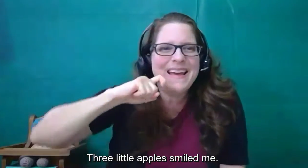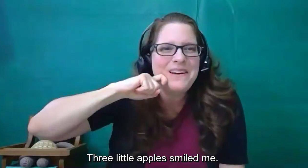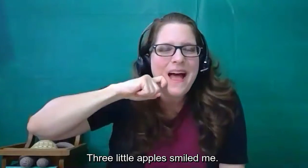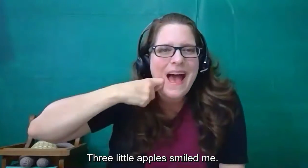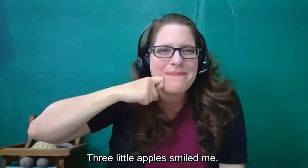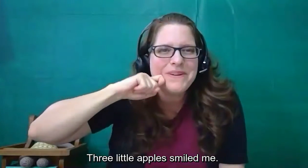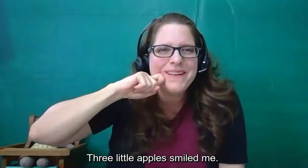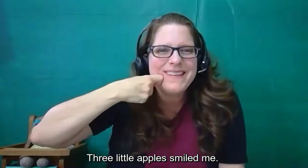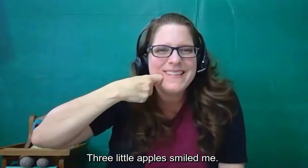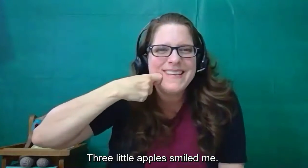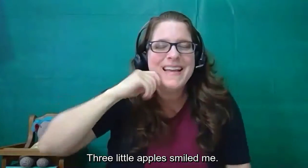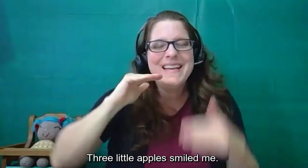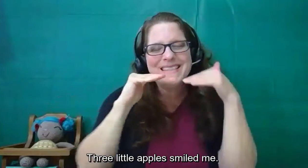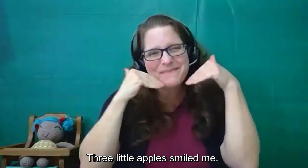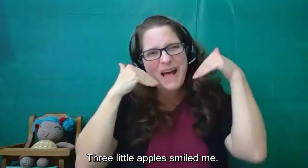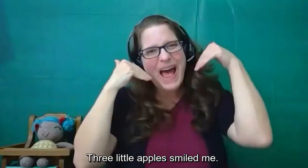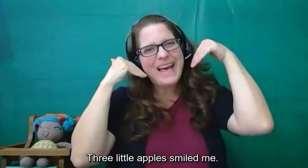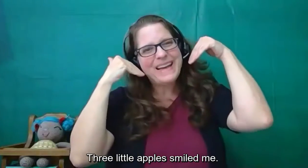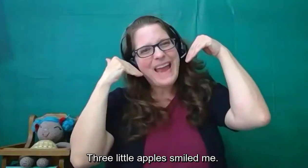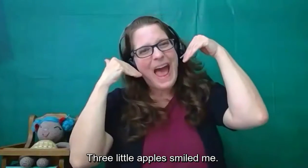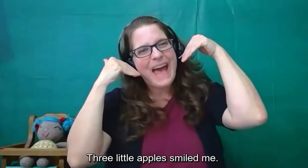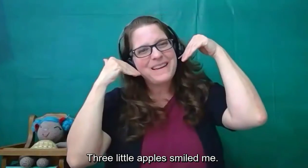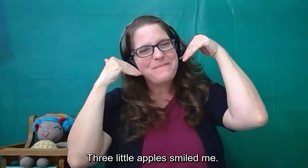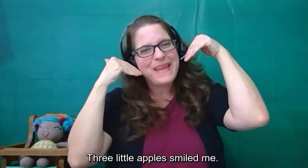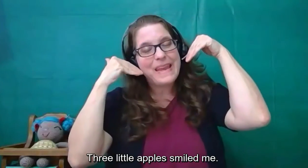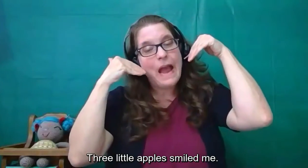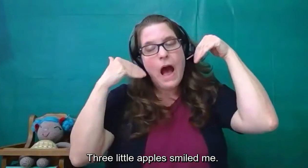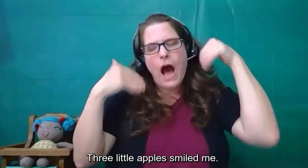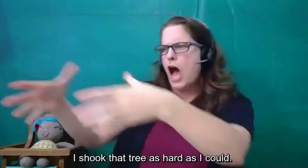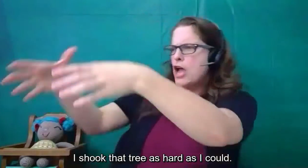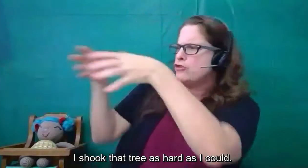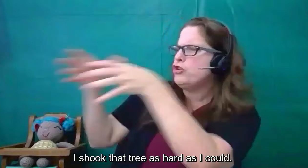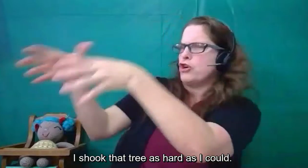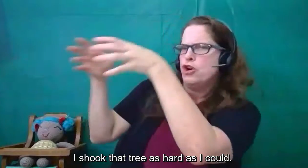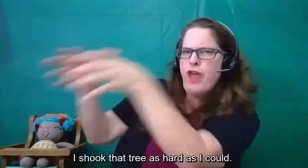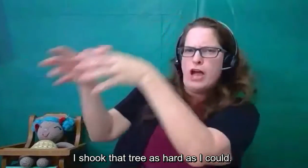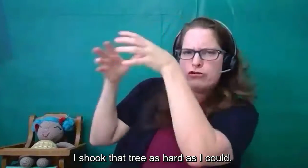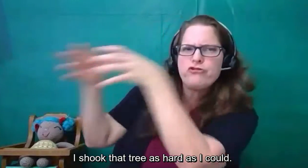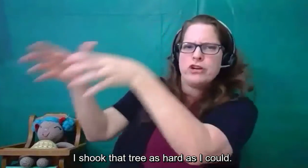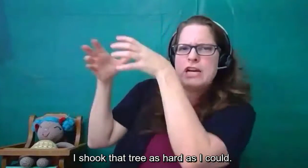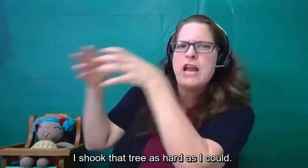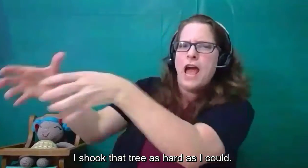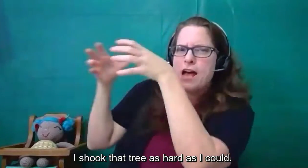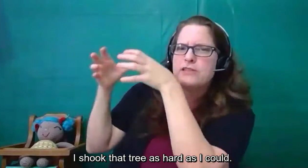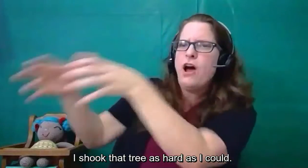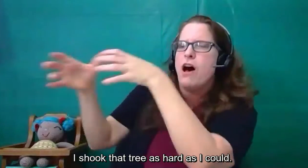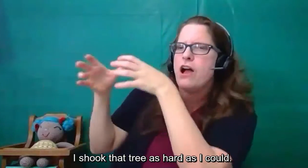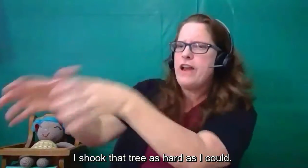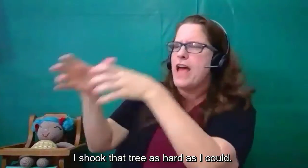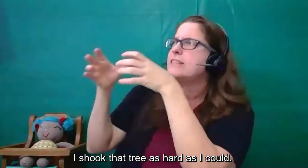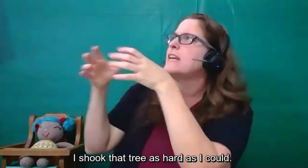little apples smiled at me. I shook that tree as hard as I